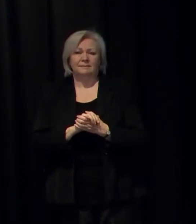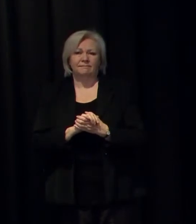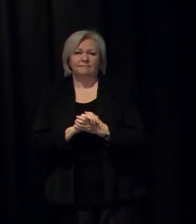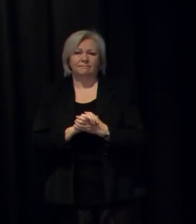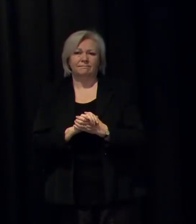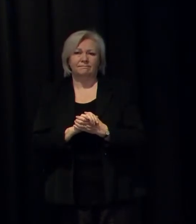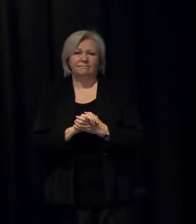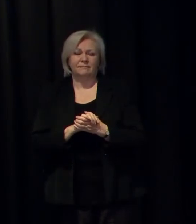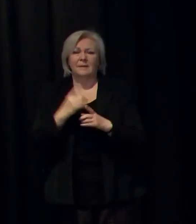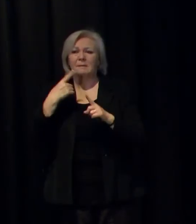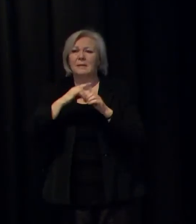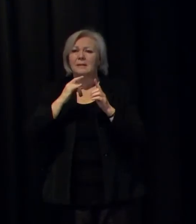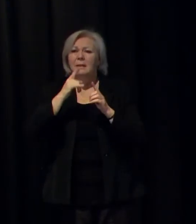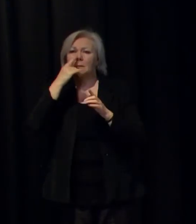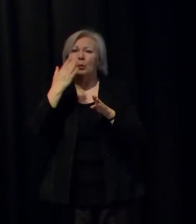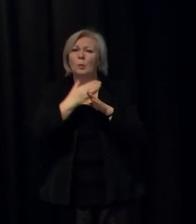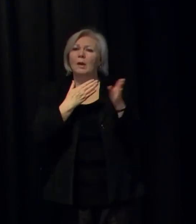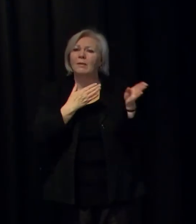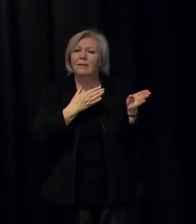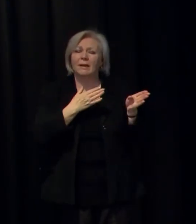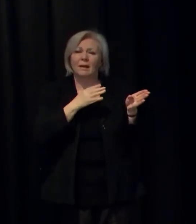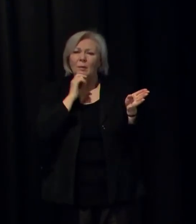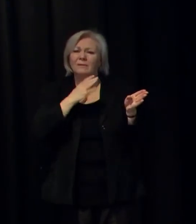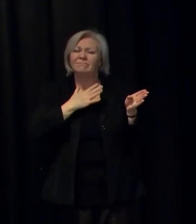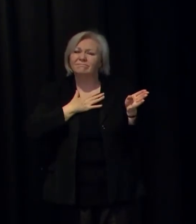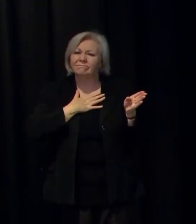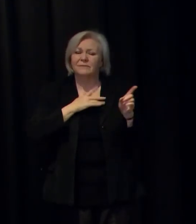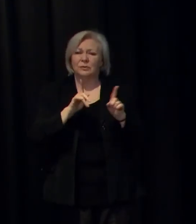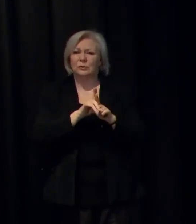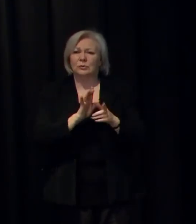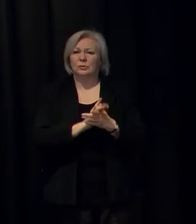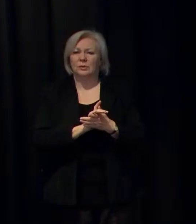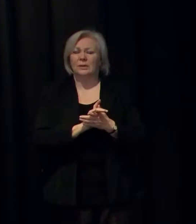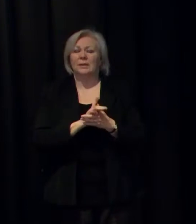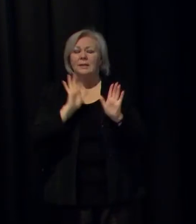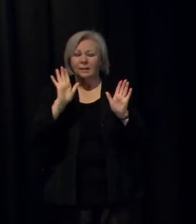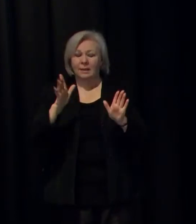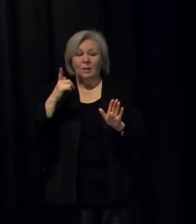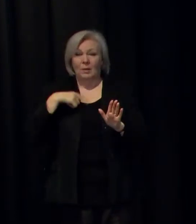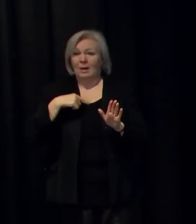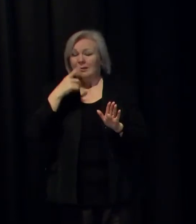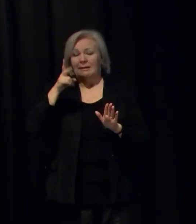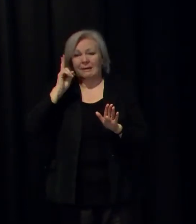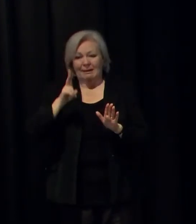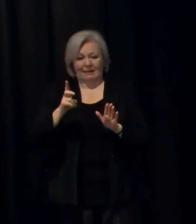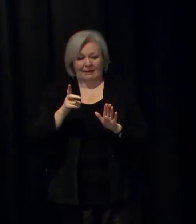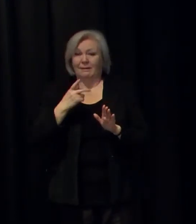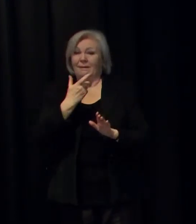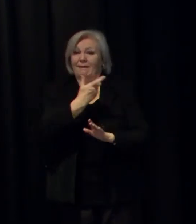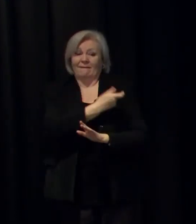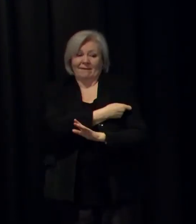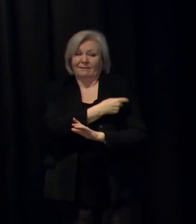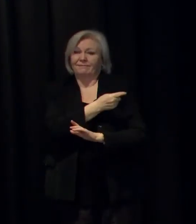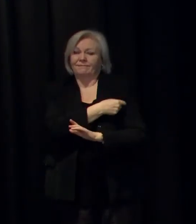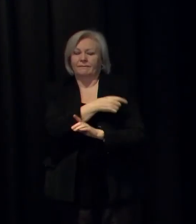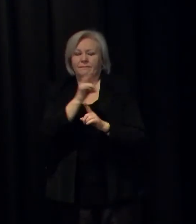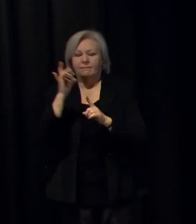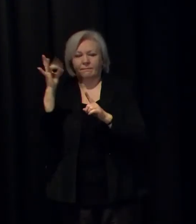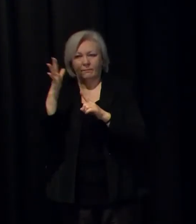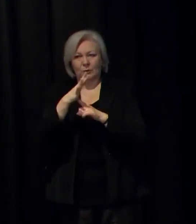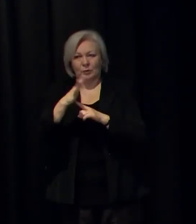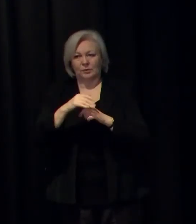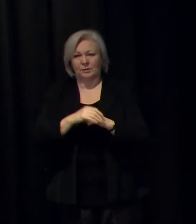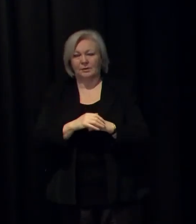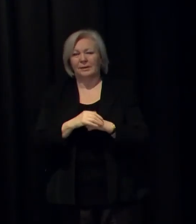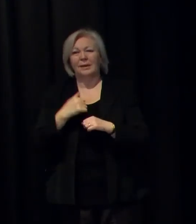for staff in our health system. That's why getting vaccinated is so, so important. I can't tell you how